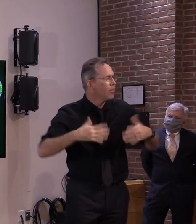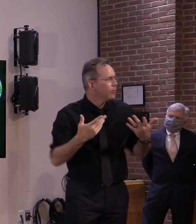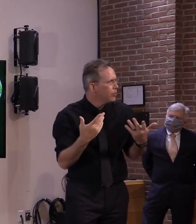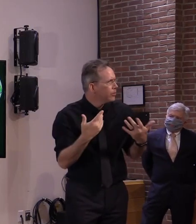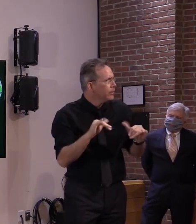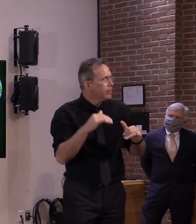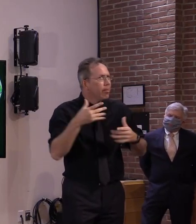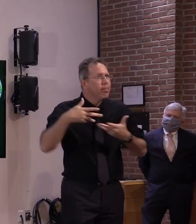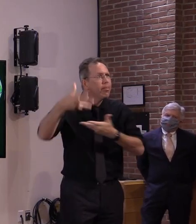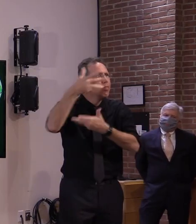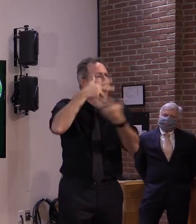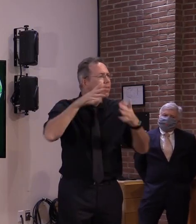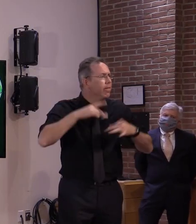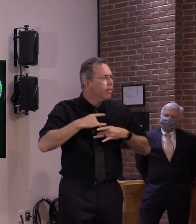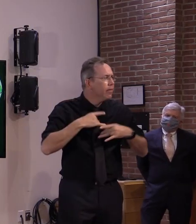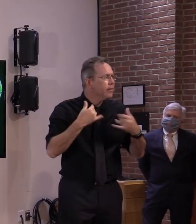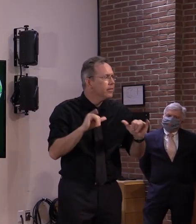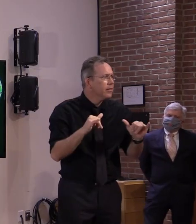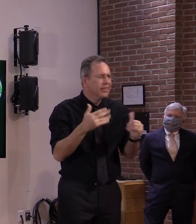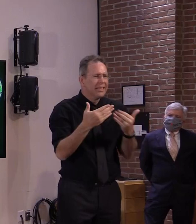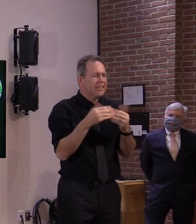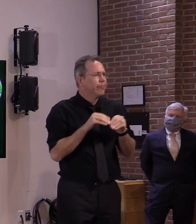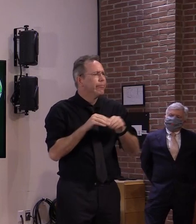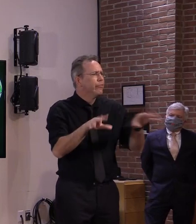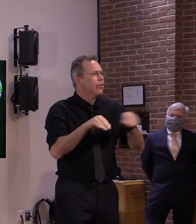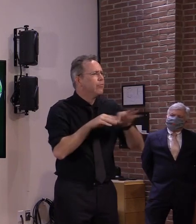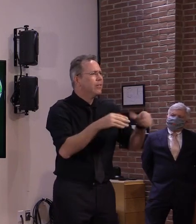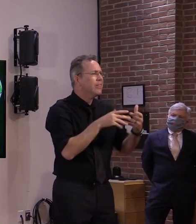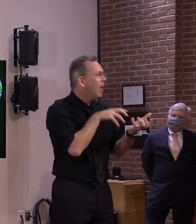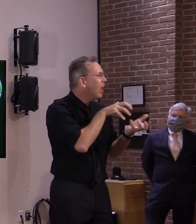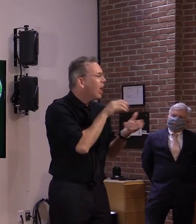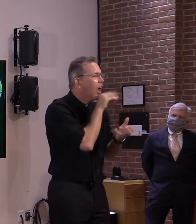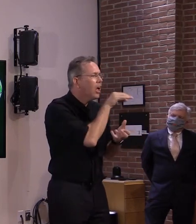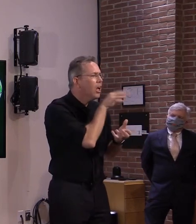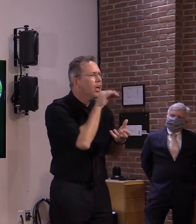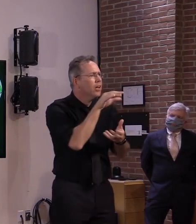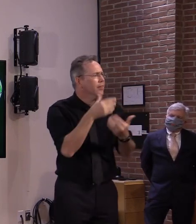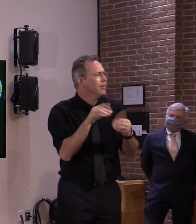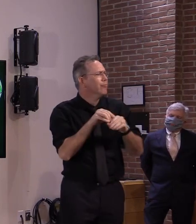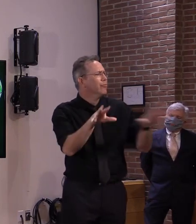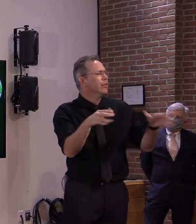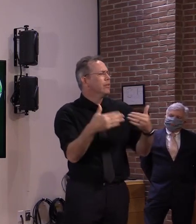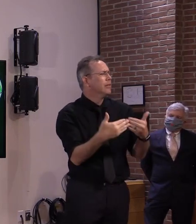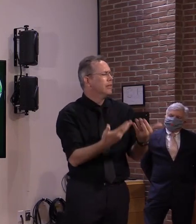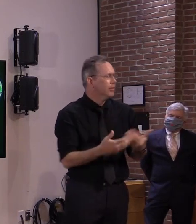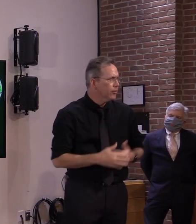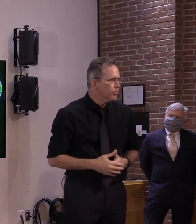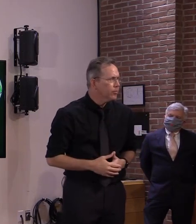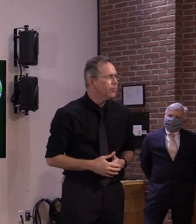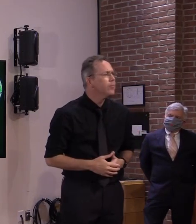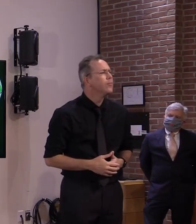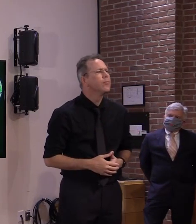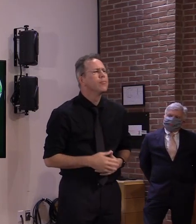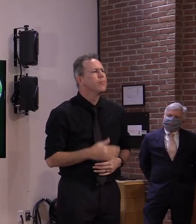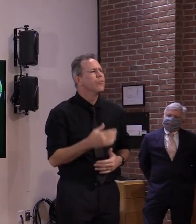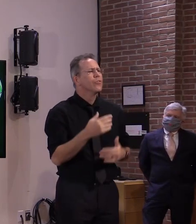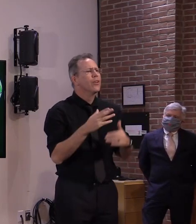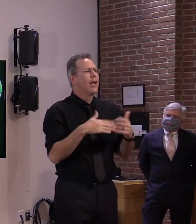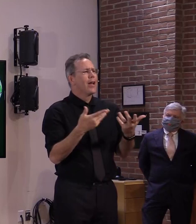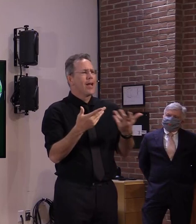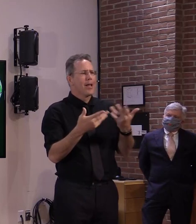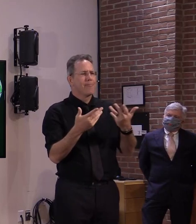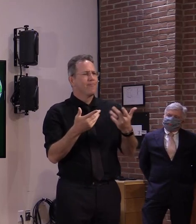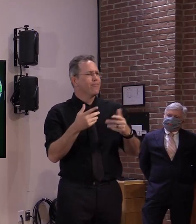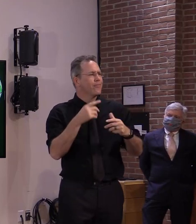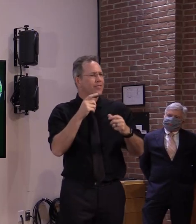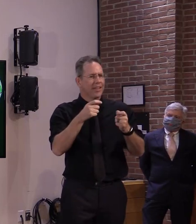If given the chance to spread, it will. So we can't really control the nature of the virus, and it's time for